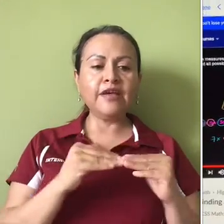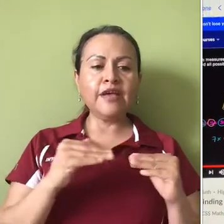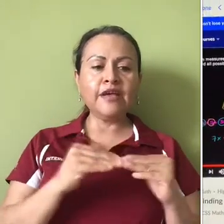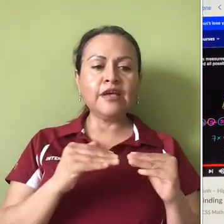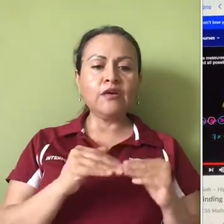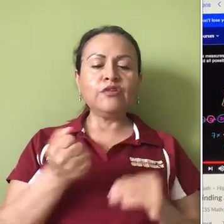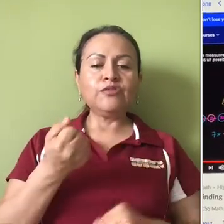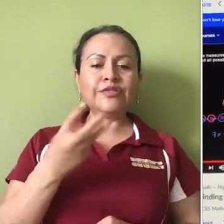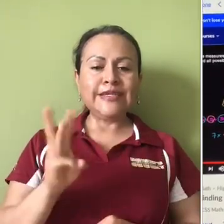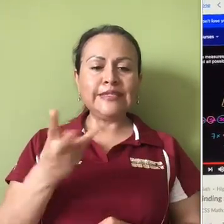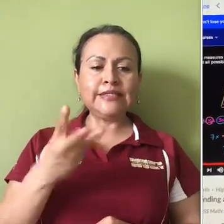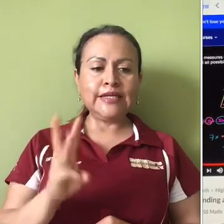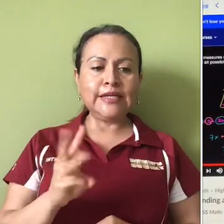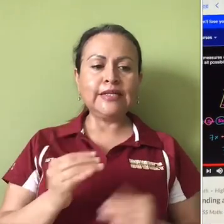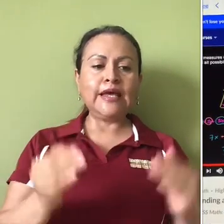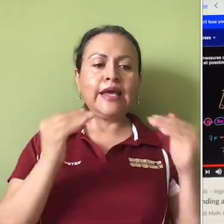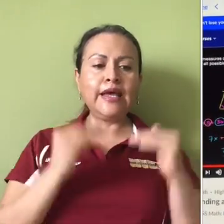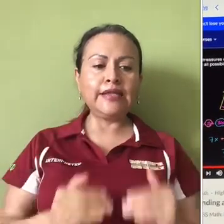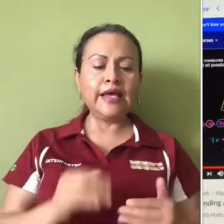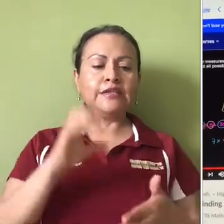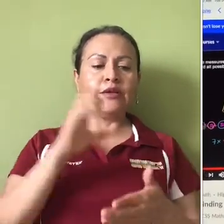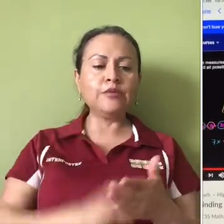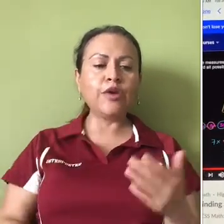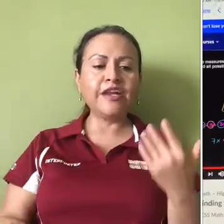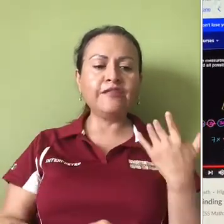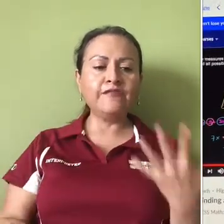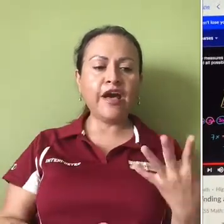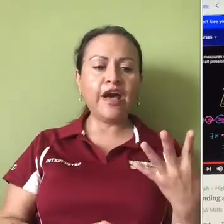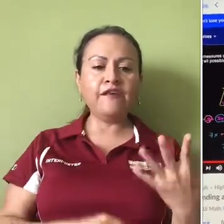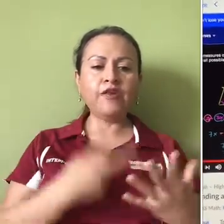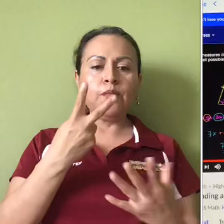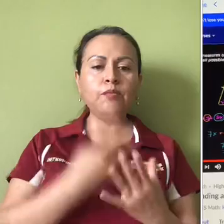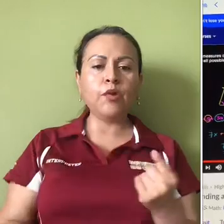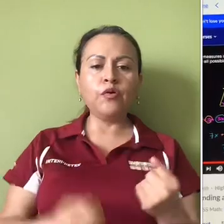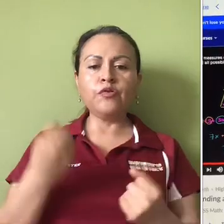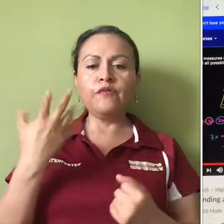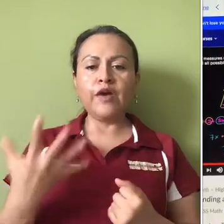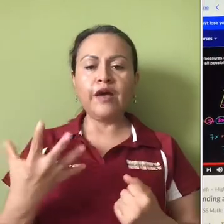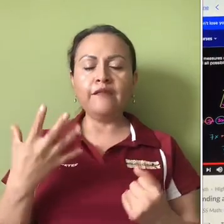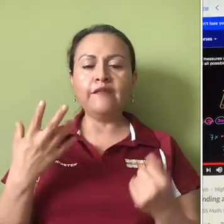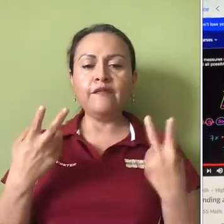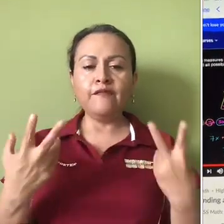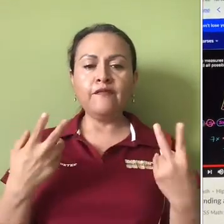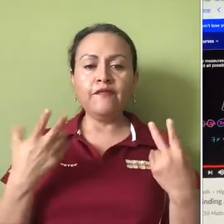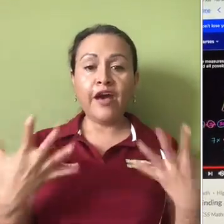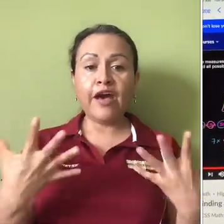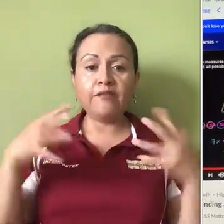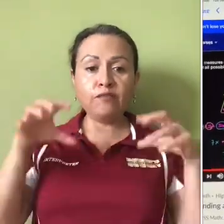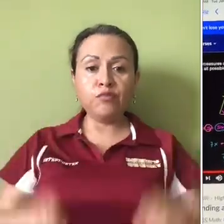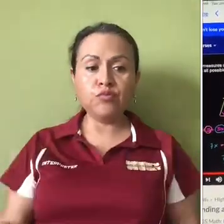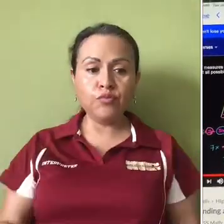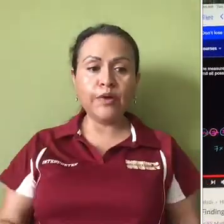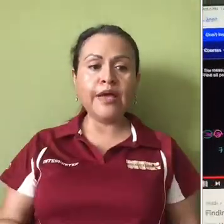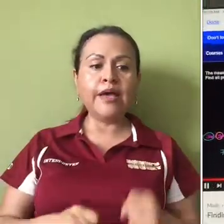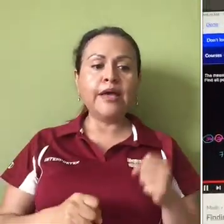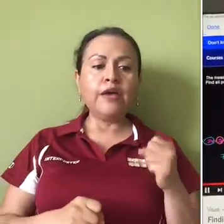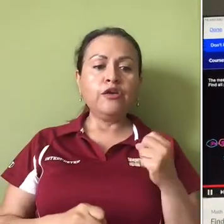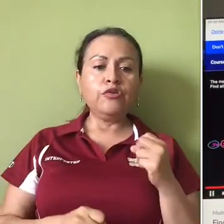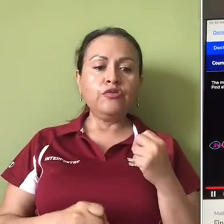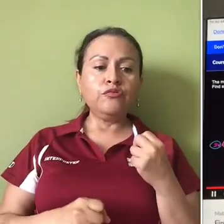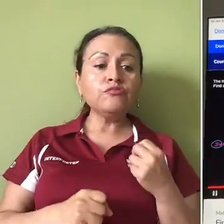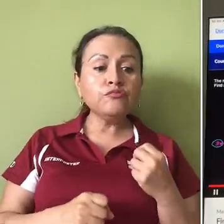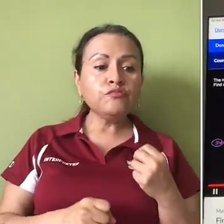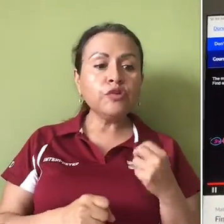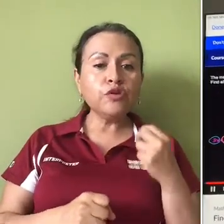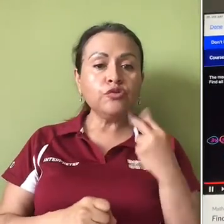to 16. We can subtract 5 from both sides, and you get 2x is equal to 11. And then you